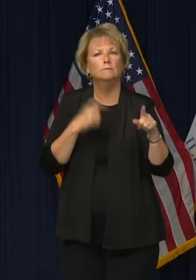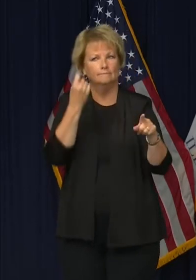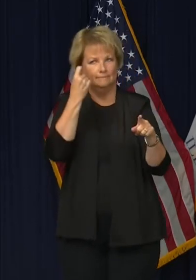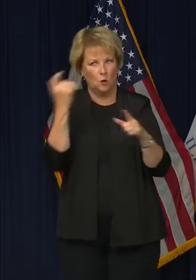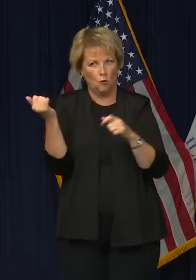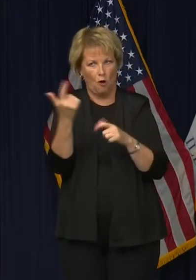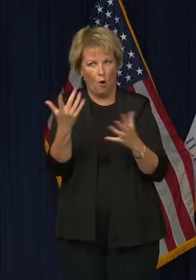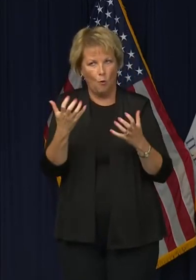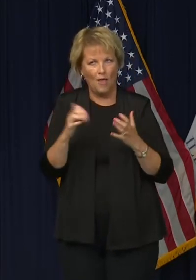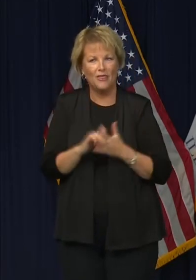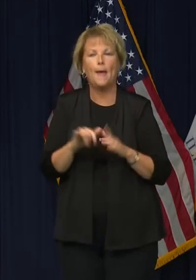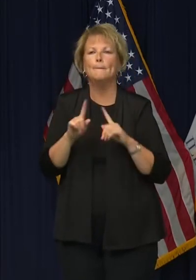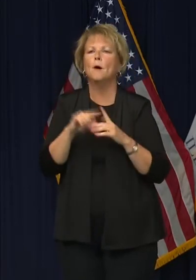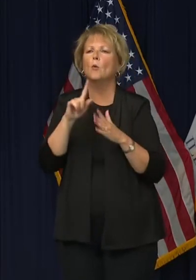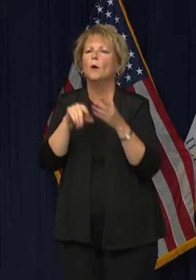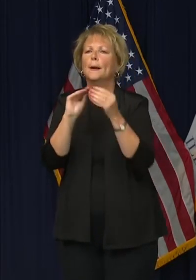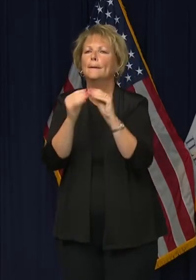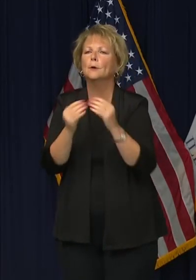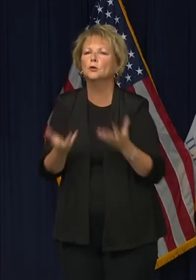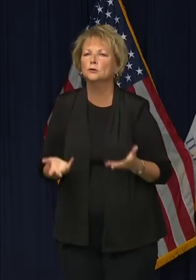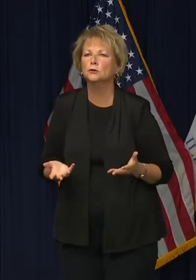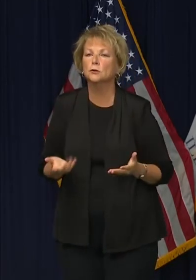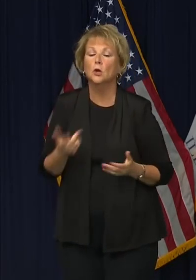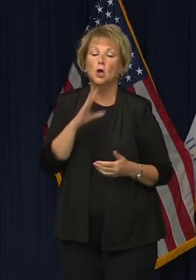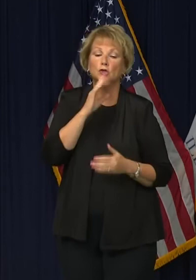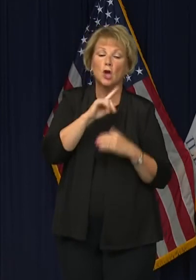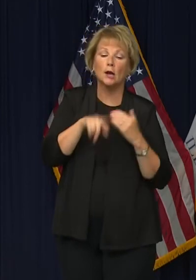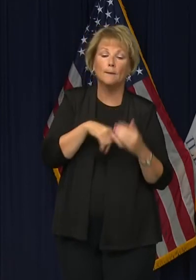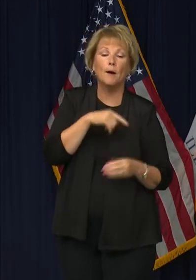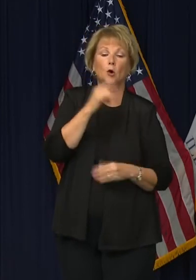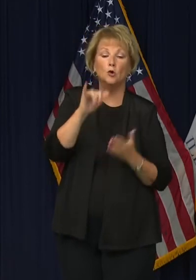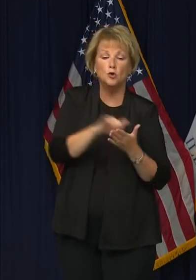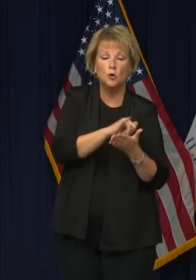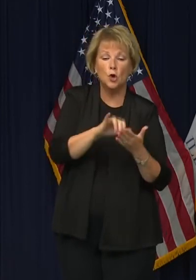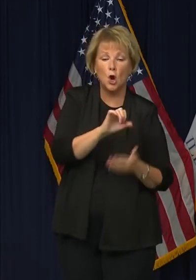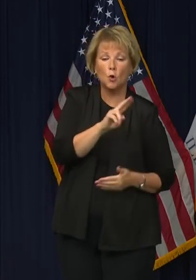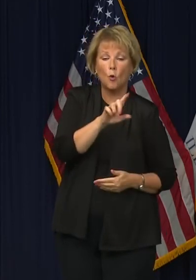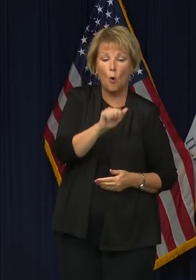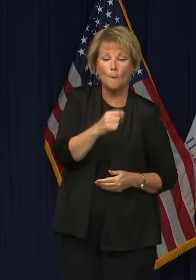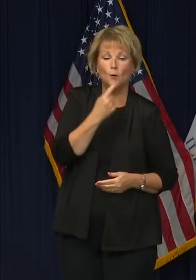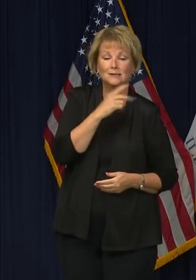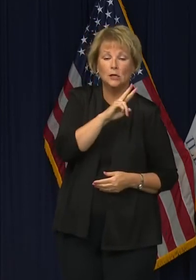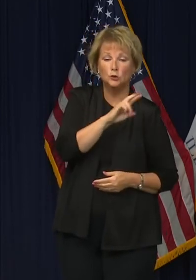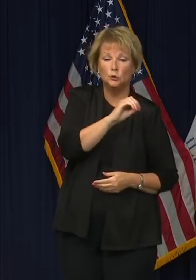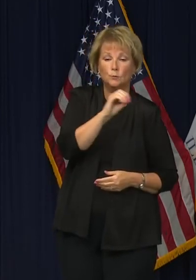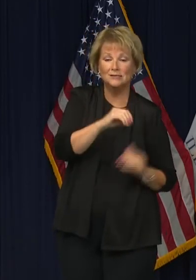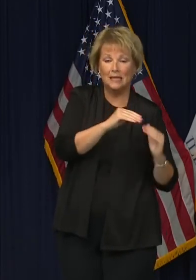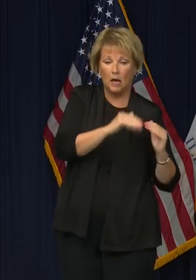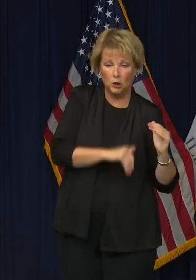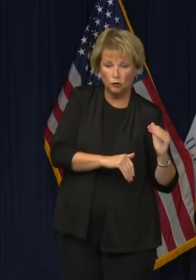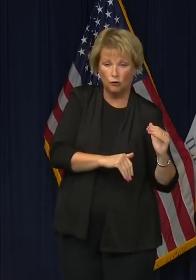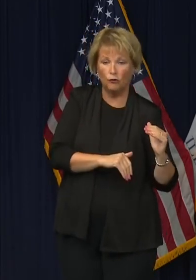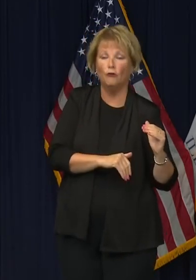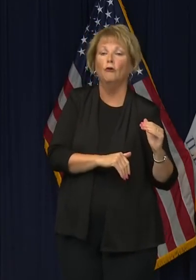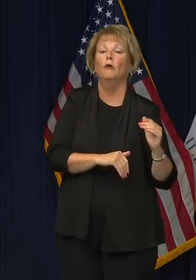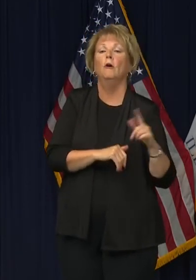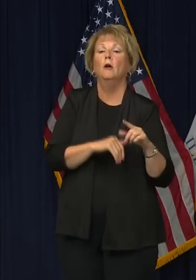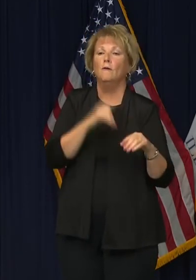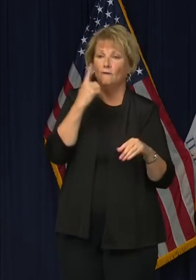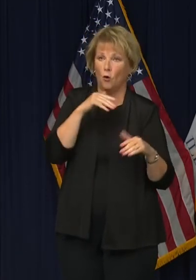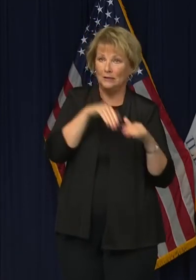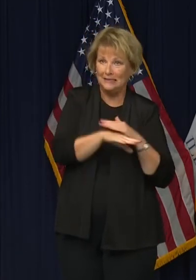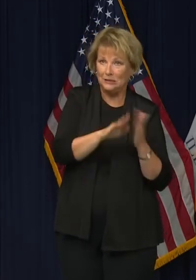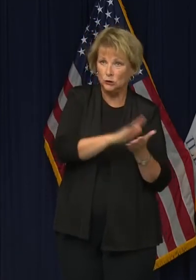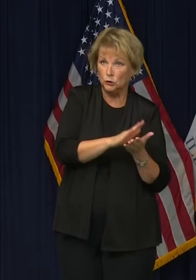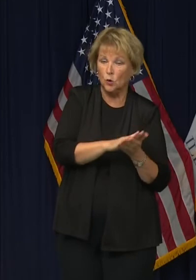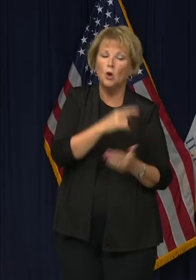What's the metric going to be, though? I talked about Governor Cuomo, his 2% positivity rate and under. Yep, He yeah. let in-person learning. I